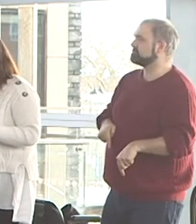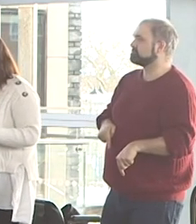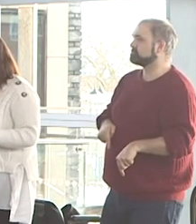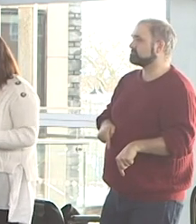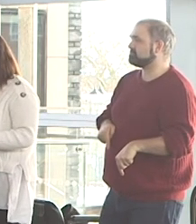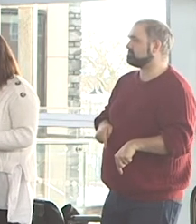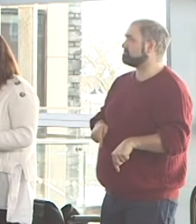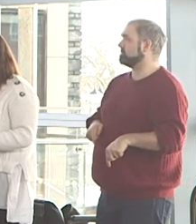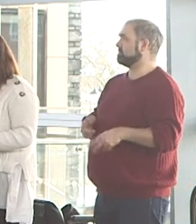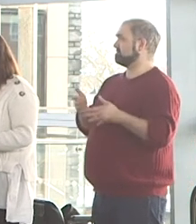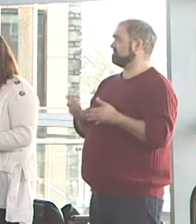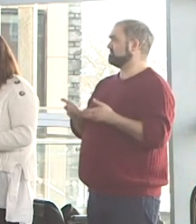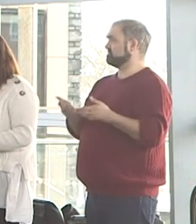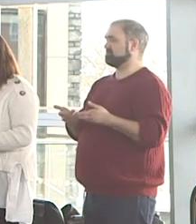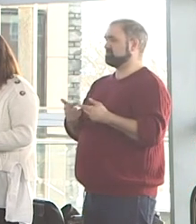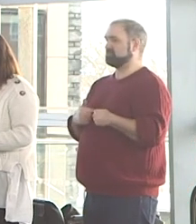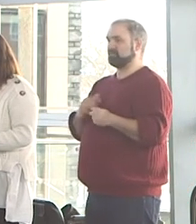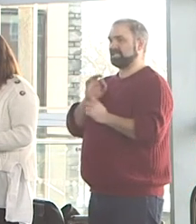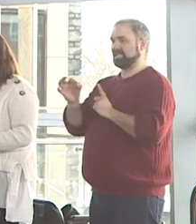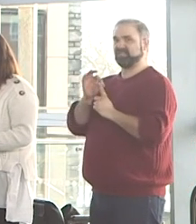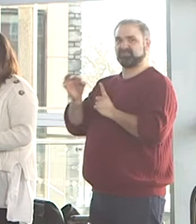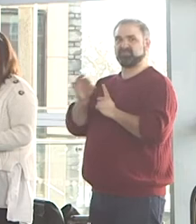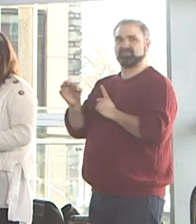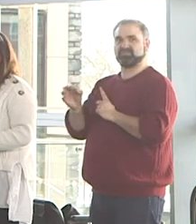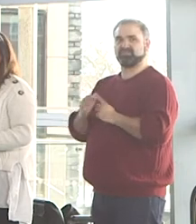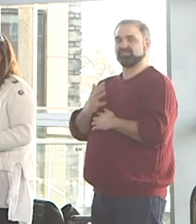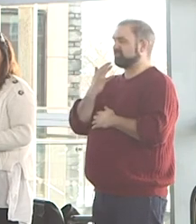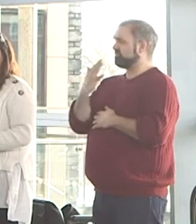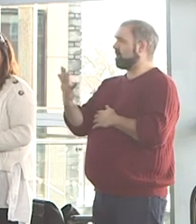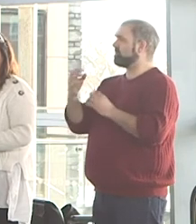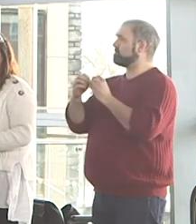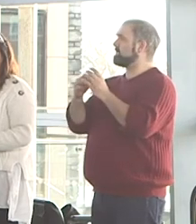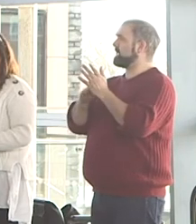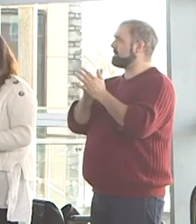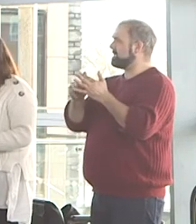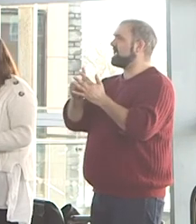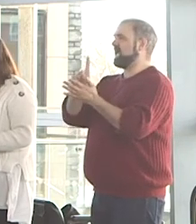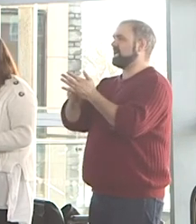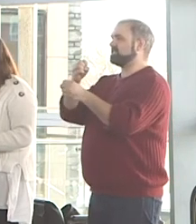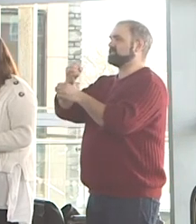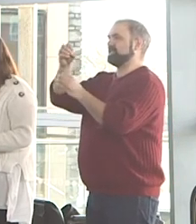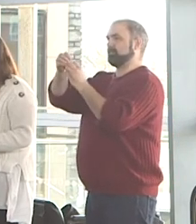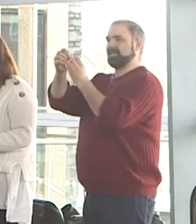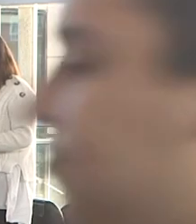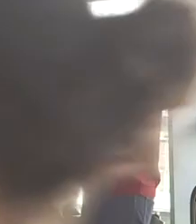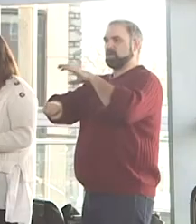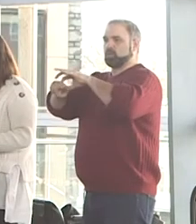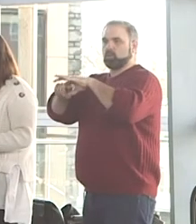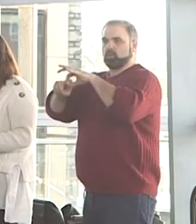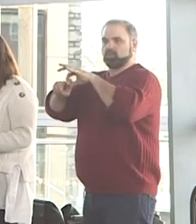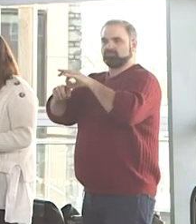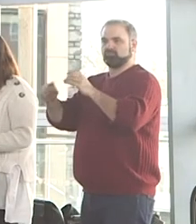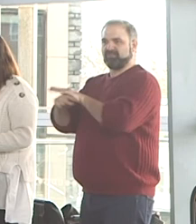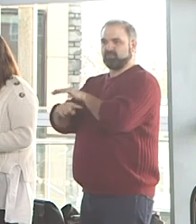So for the current study, I interviewed 5 BAME LGBTQ refugees. I did a